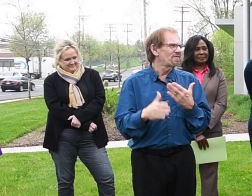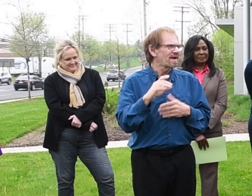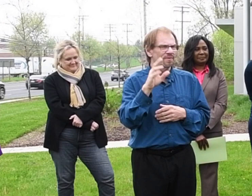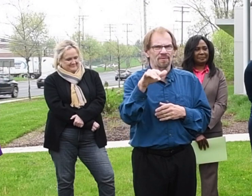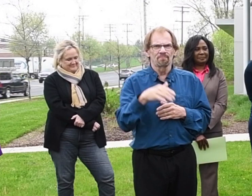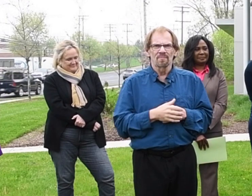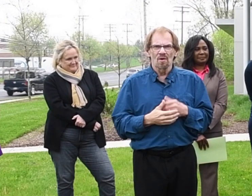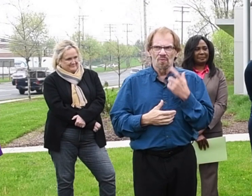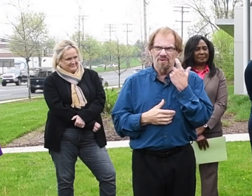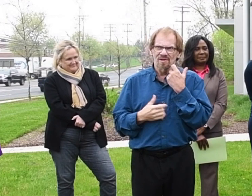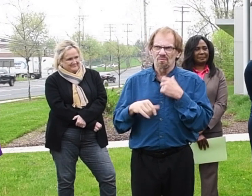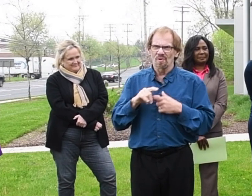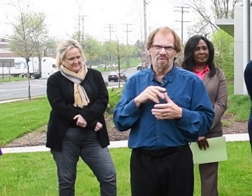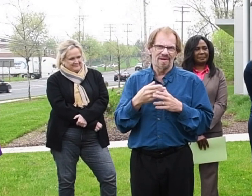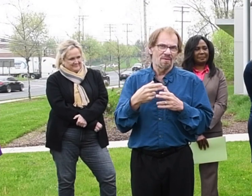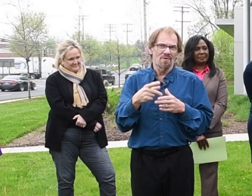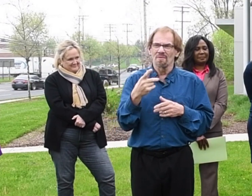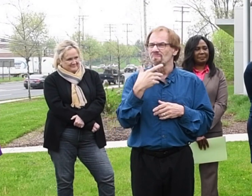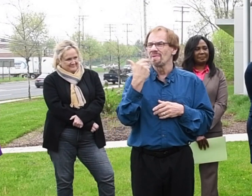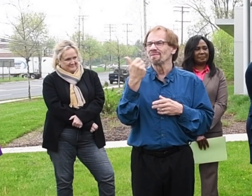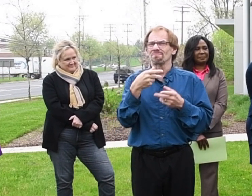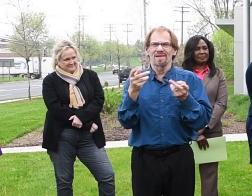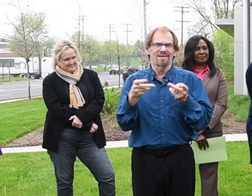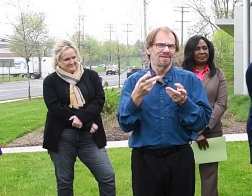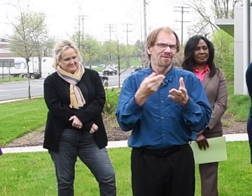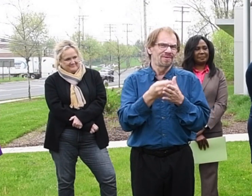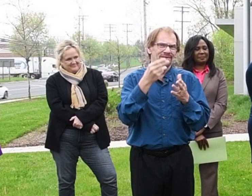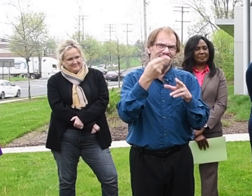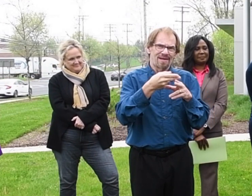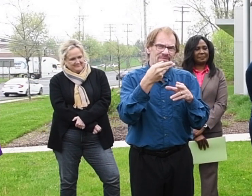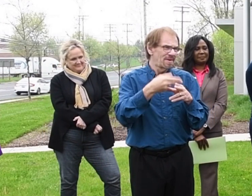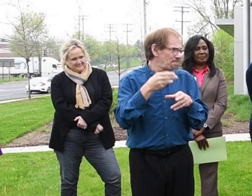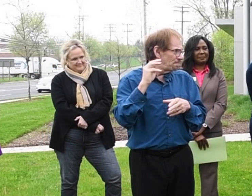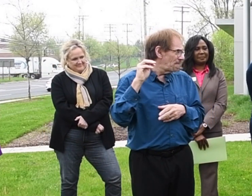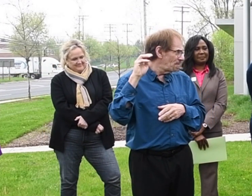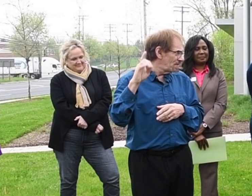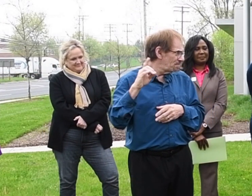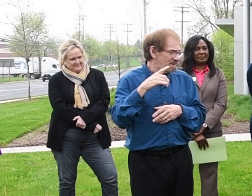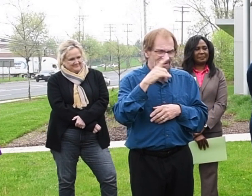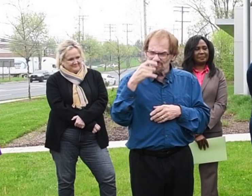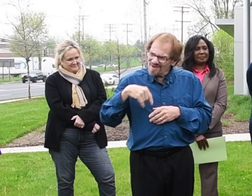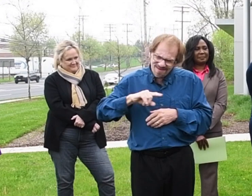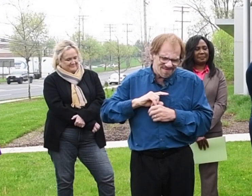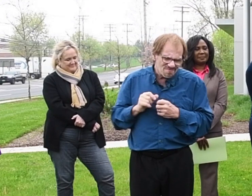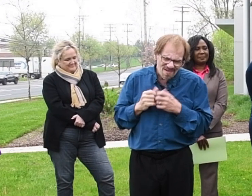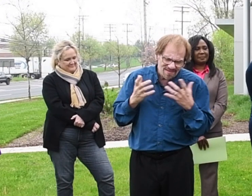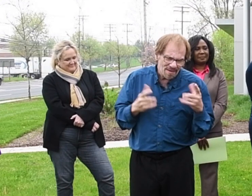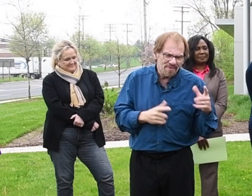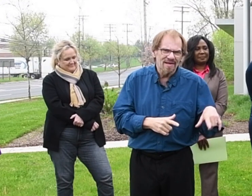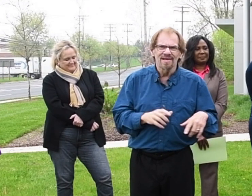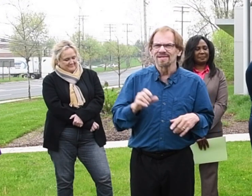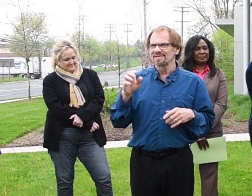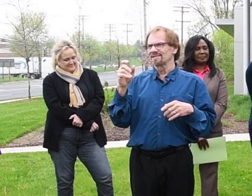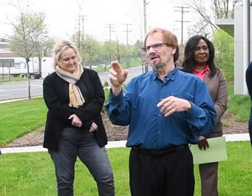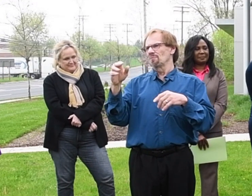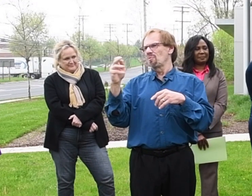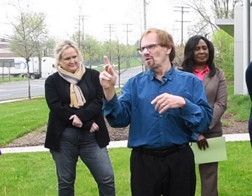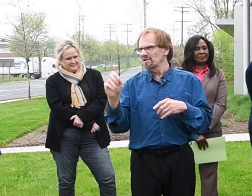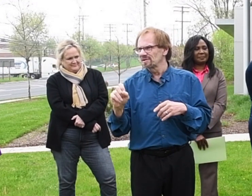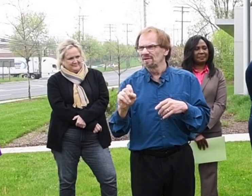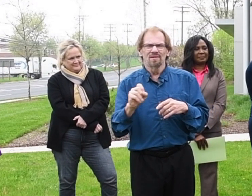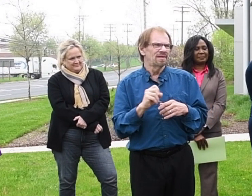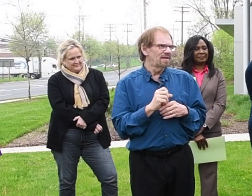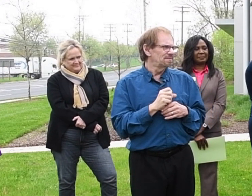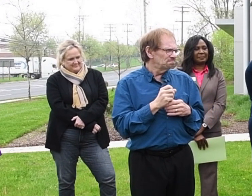Recently, Howard County was named one of the best places to live in Maryland due to all of our amenities, stellar schools, and parks. And I look forward to continuing